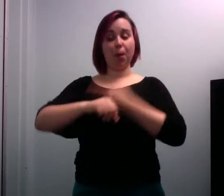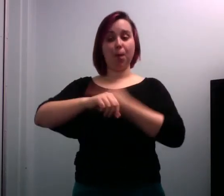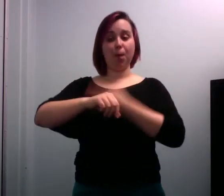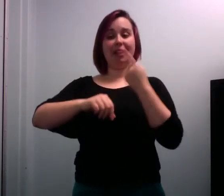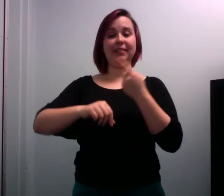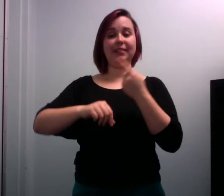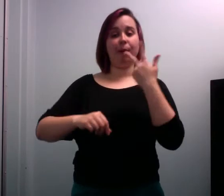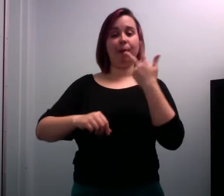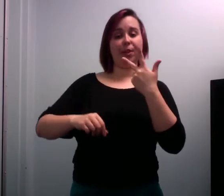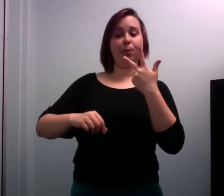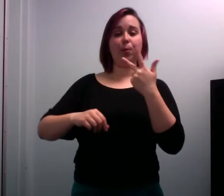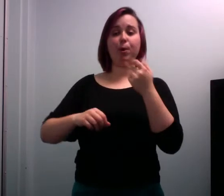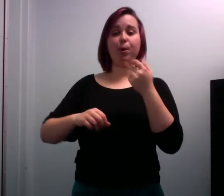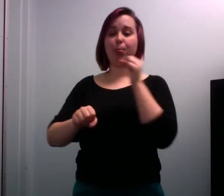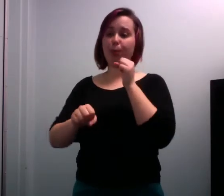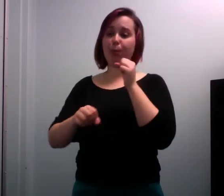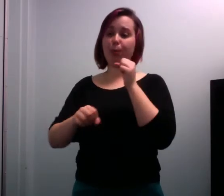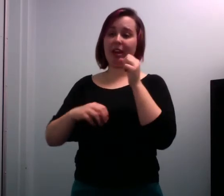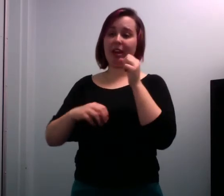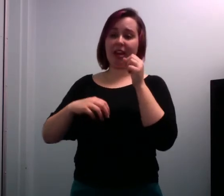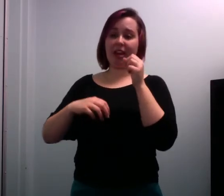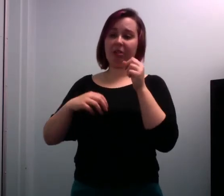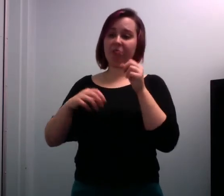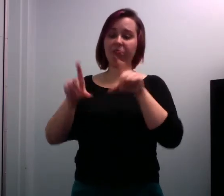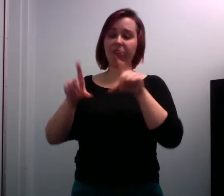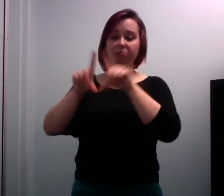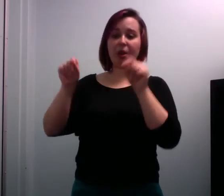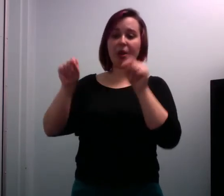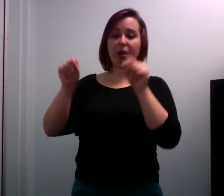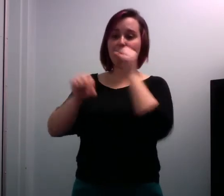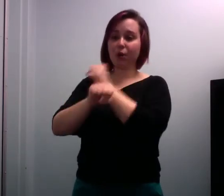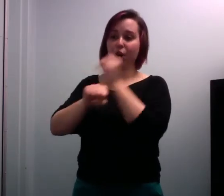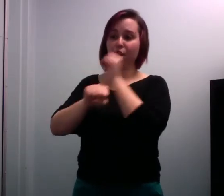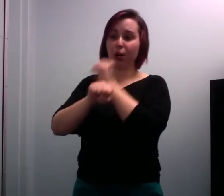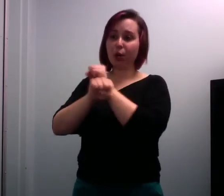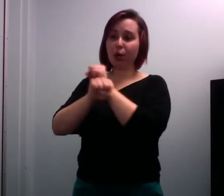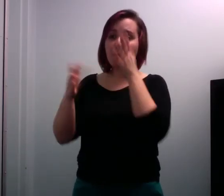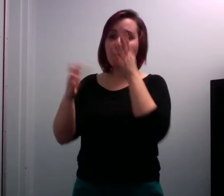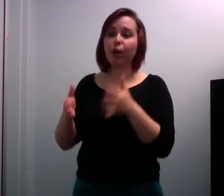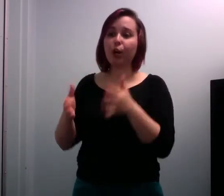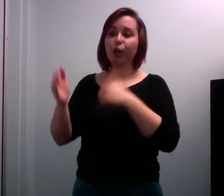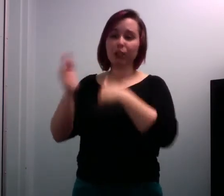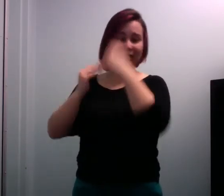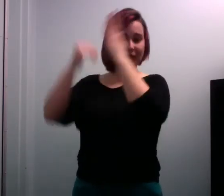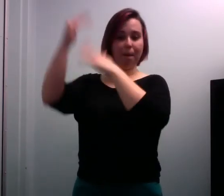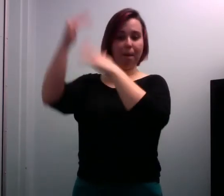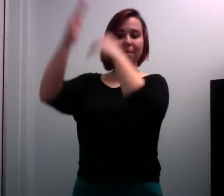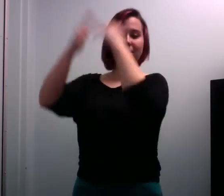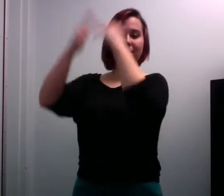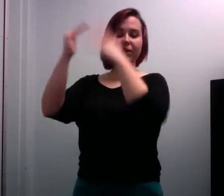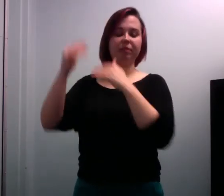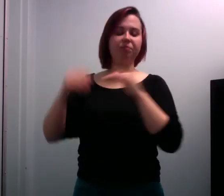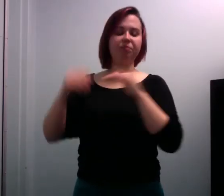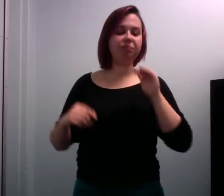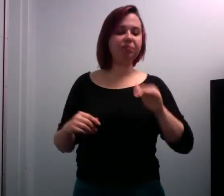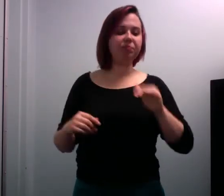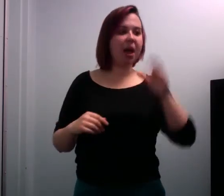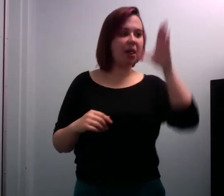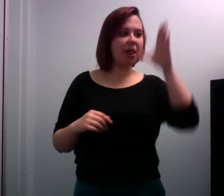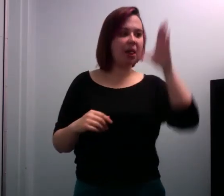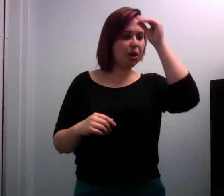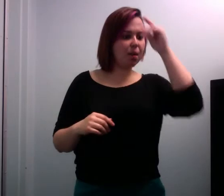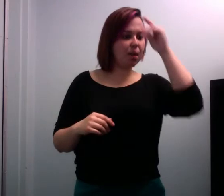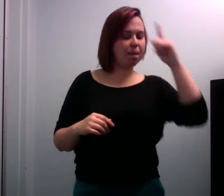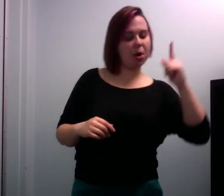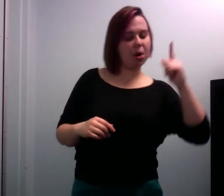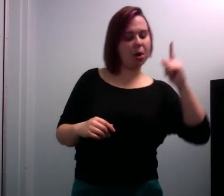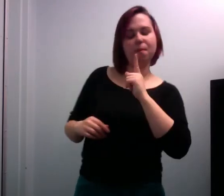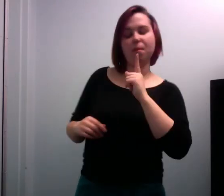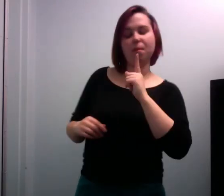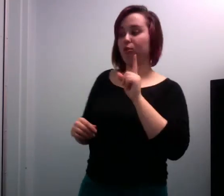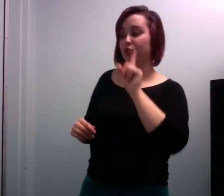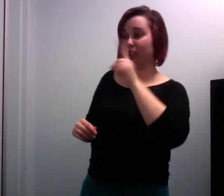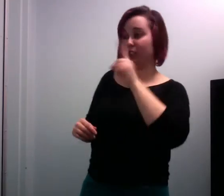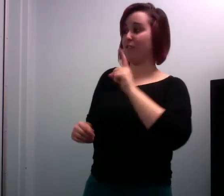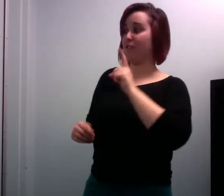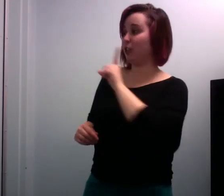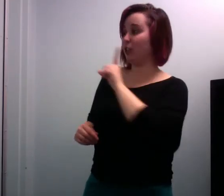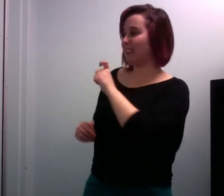he responded, "I'm laying bricks." The little boy approached the second brick mason and asked him, "What are you